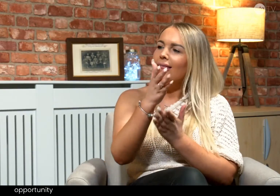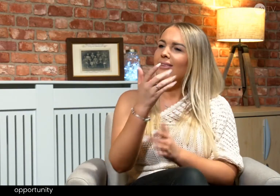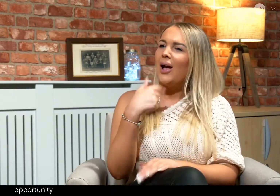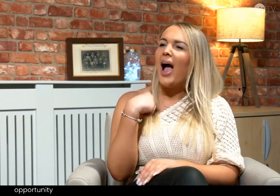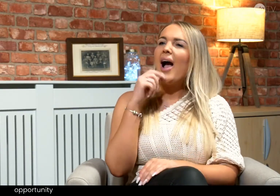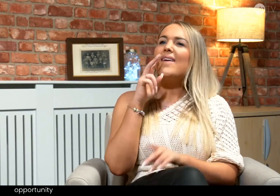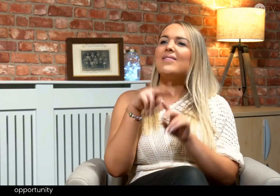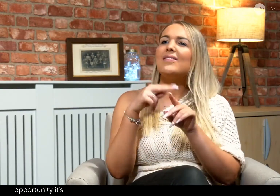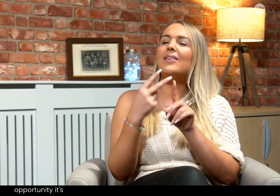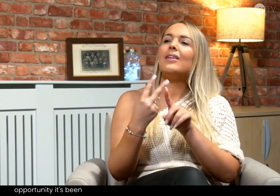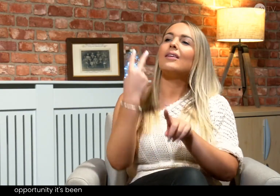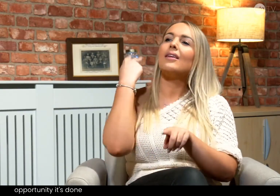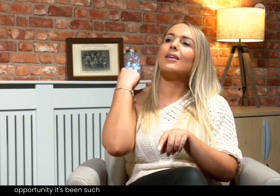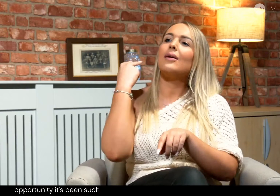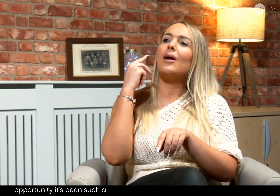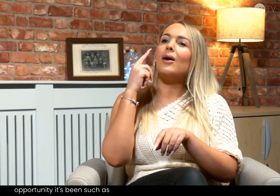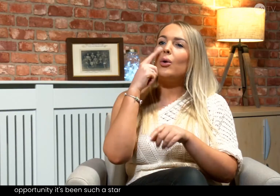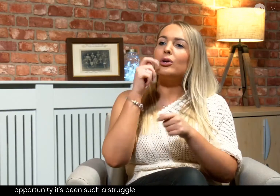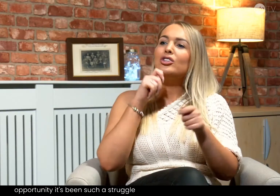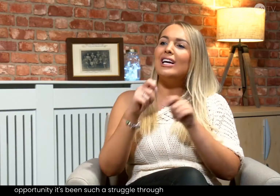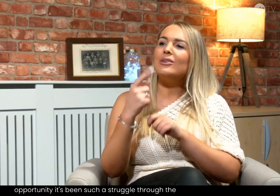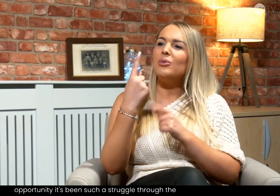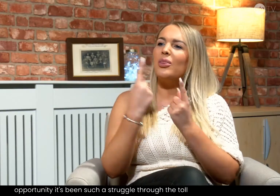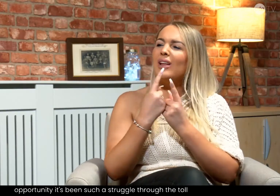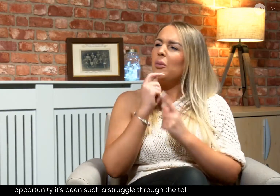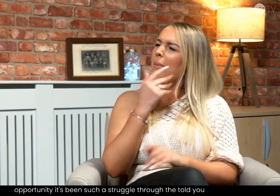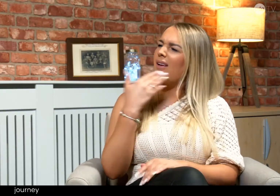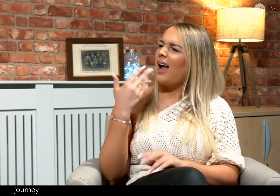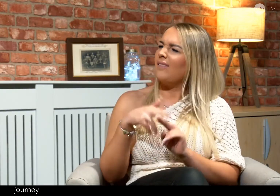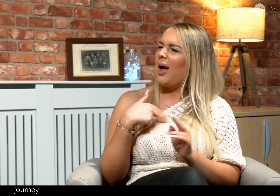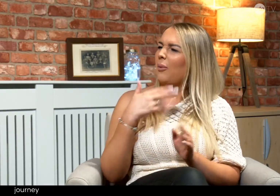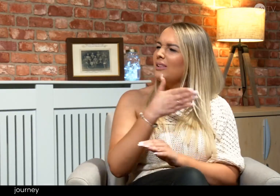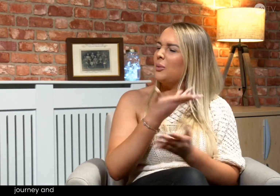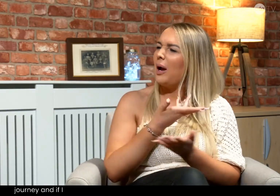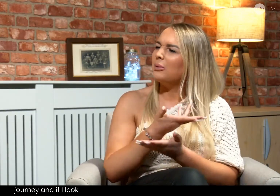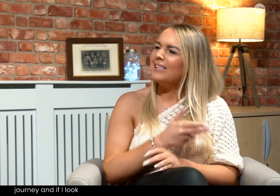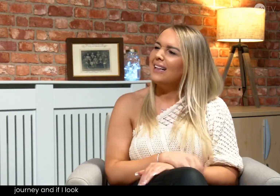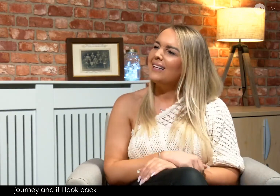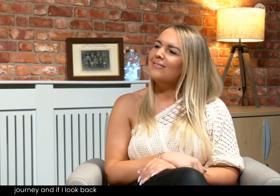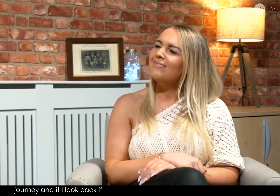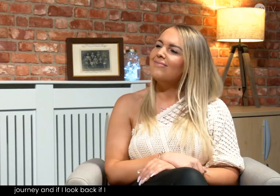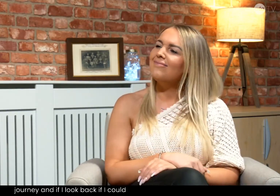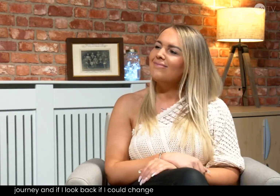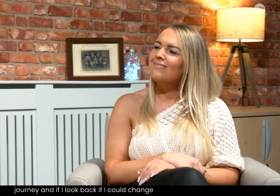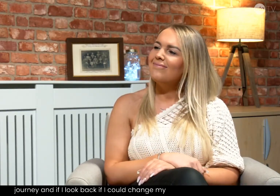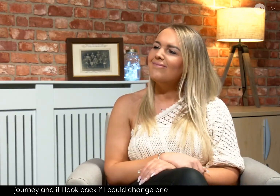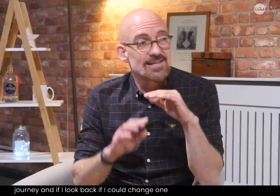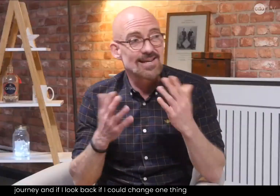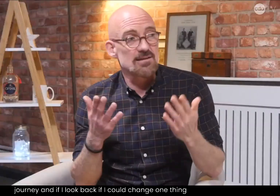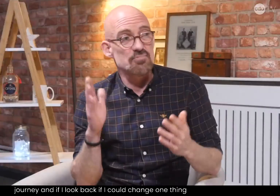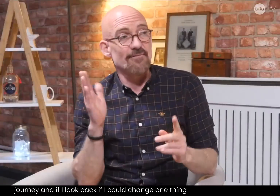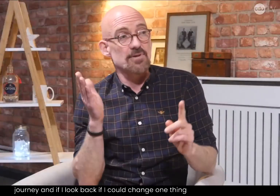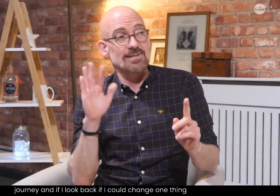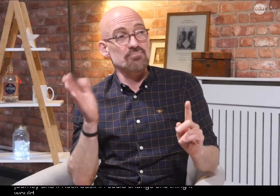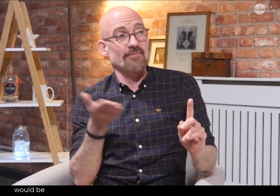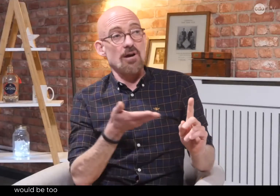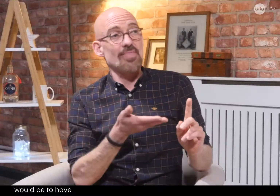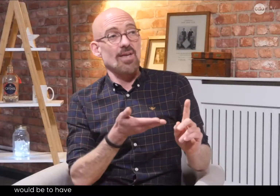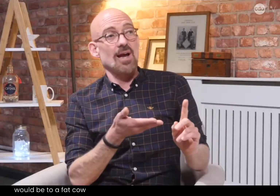such a struggle through this whole journey. And if I look back, if I could change one thing, it would be to have had counselling.